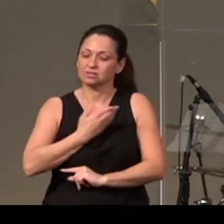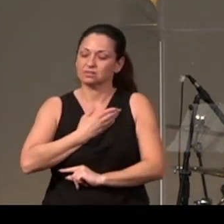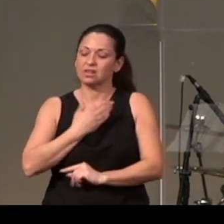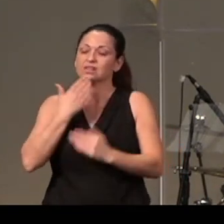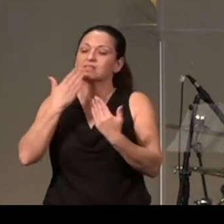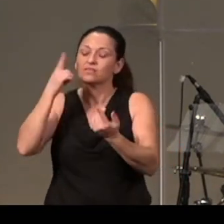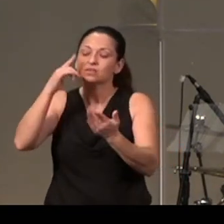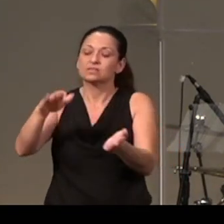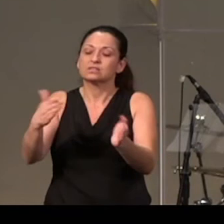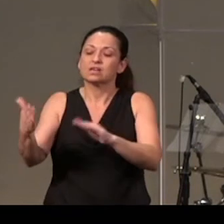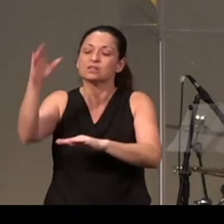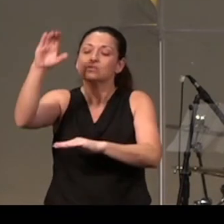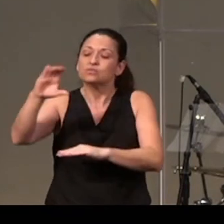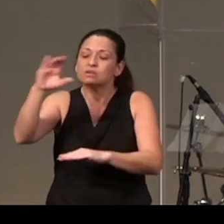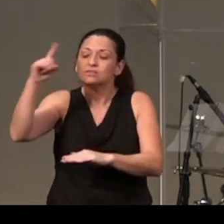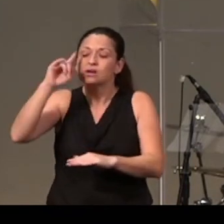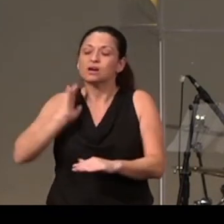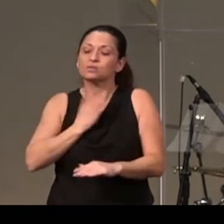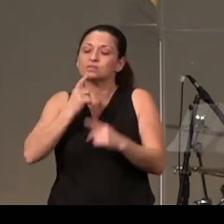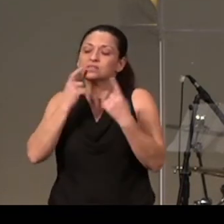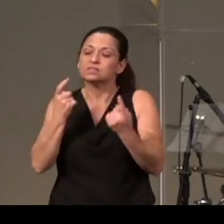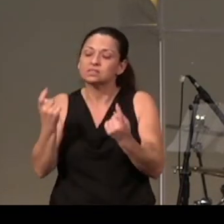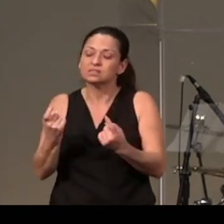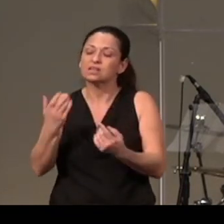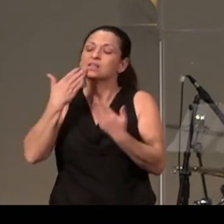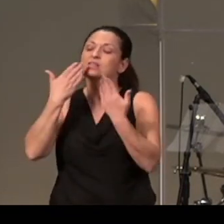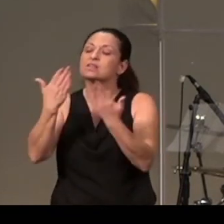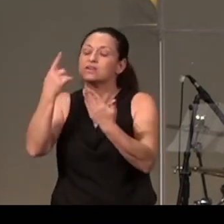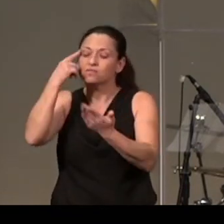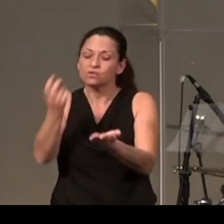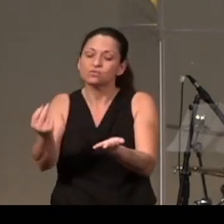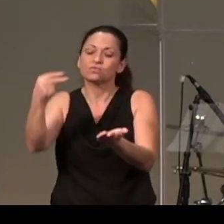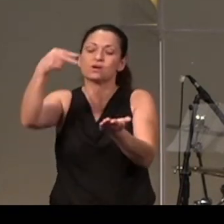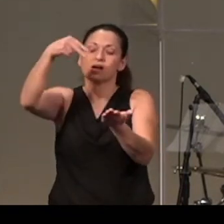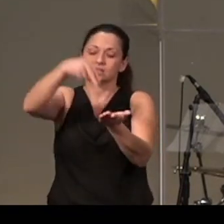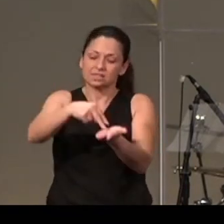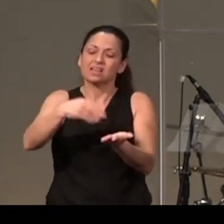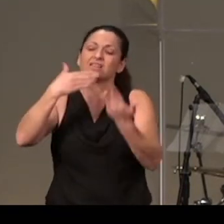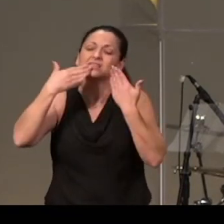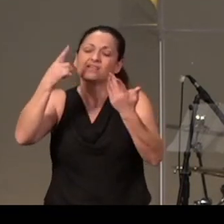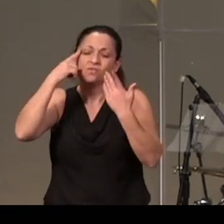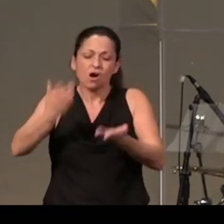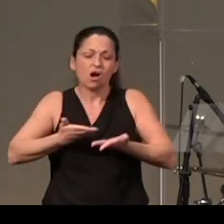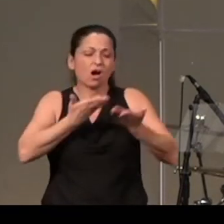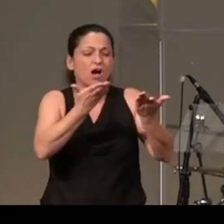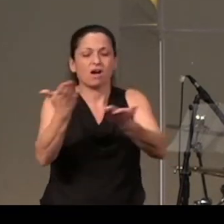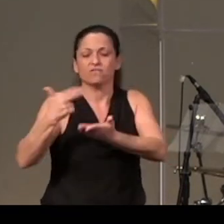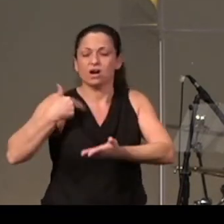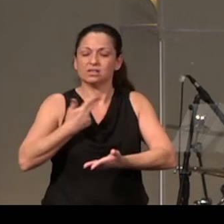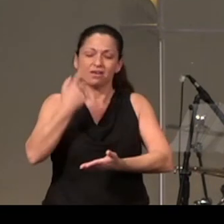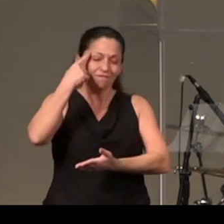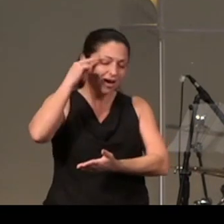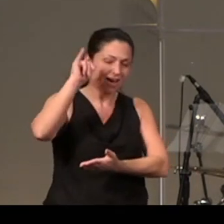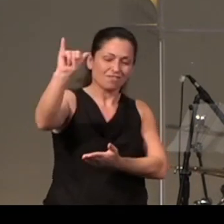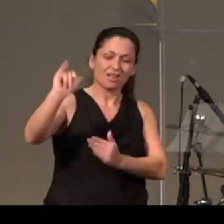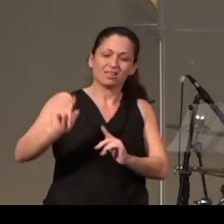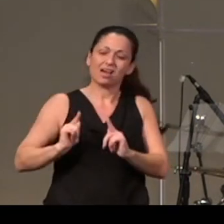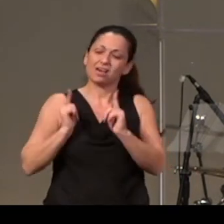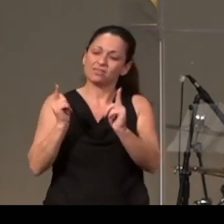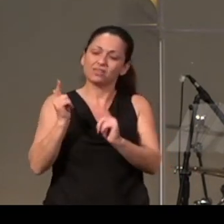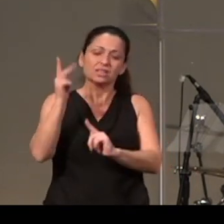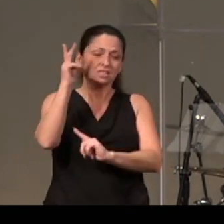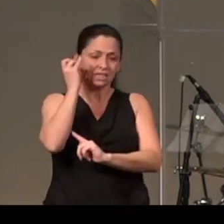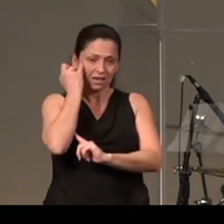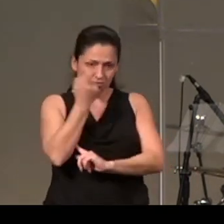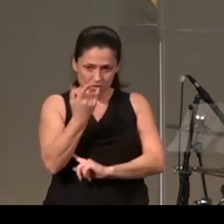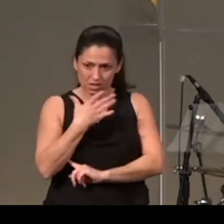on the cross for our sins. Thank you for rising. Thank you for offering us eternal life. Listen, if you'd like